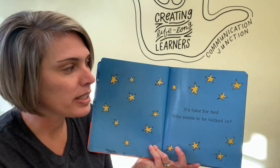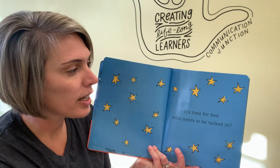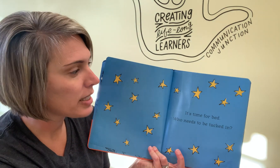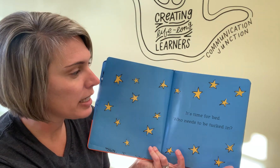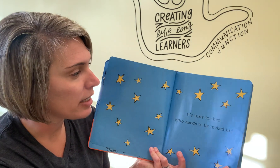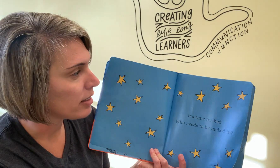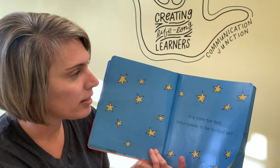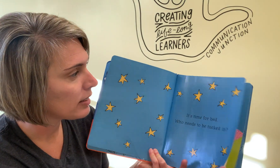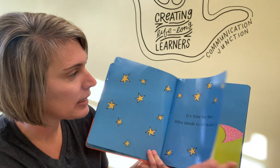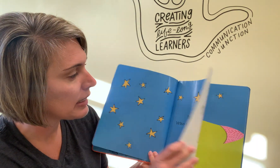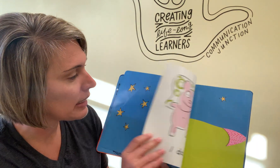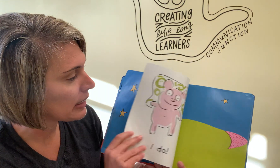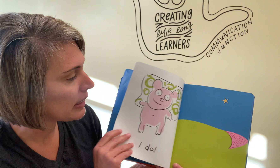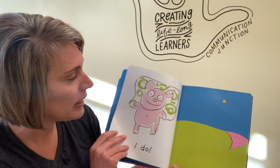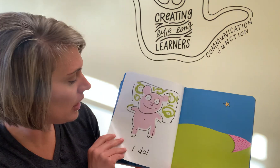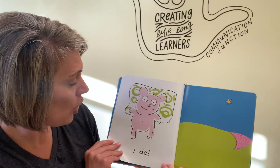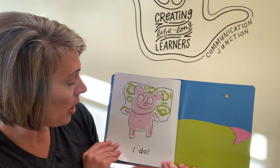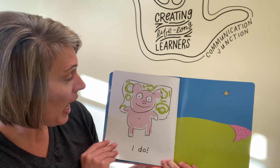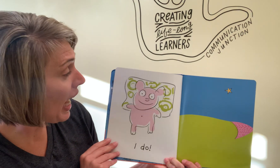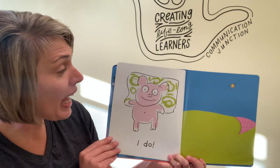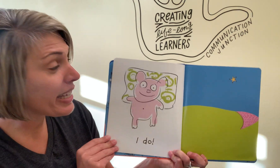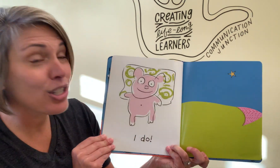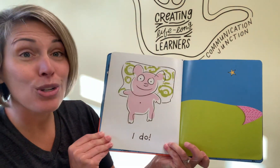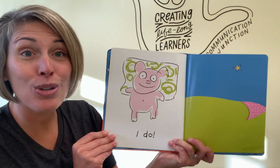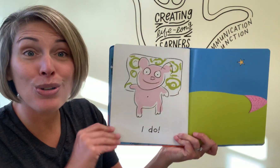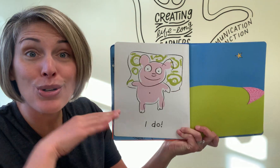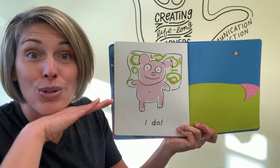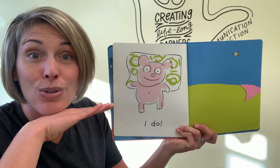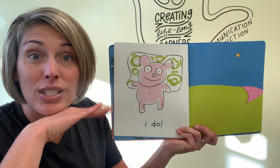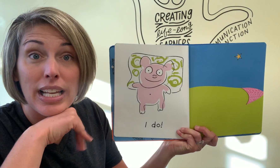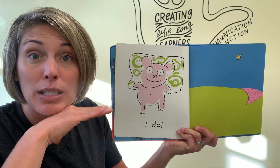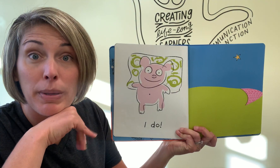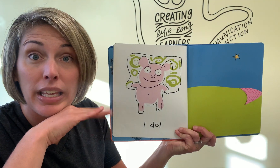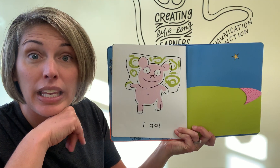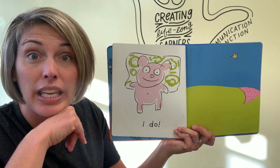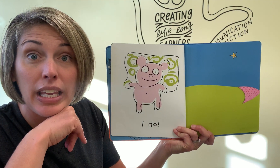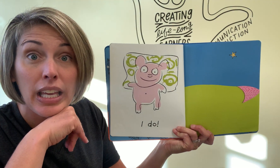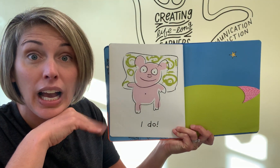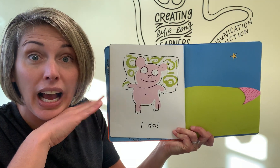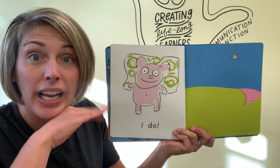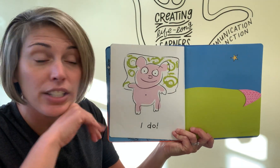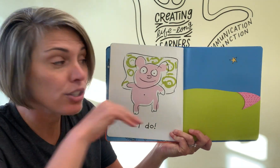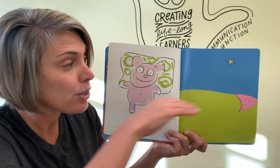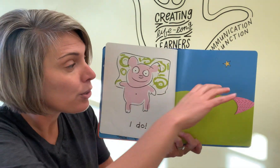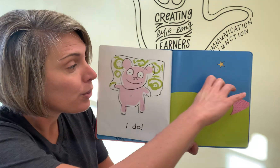tucked in? I do, says Piggy. I do.